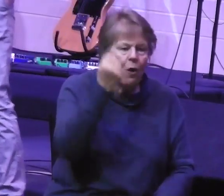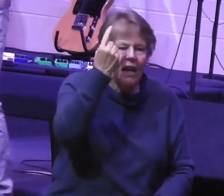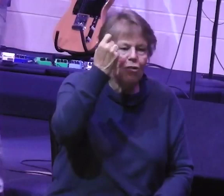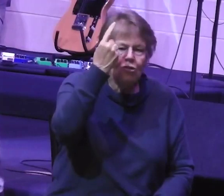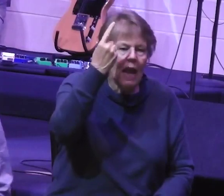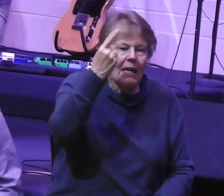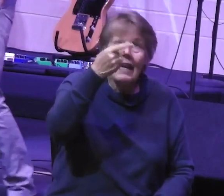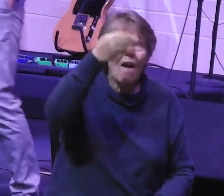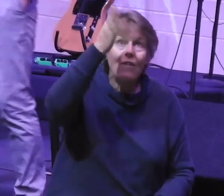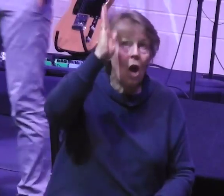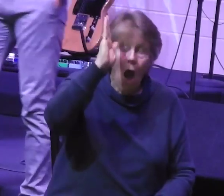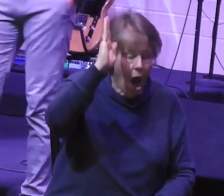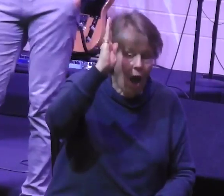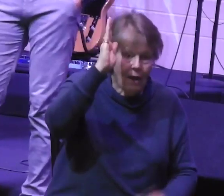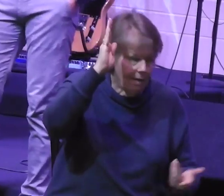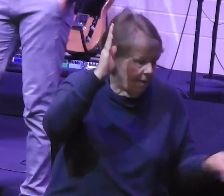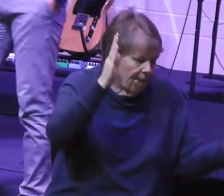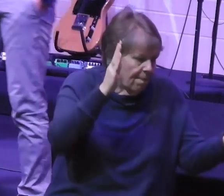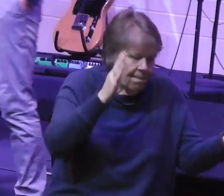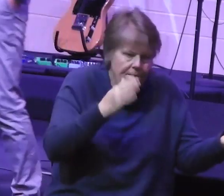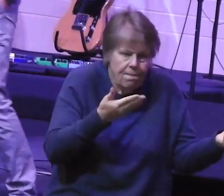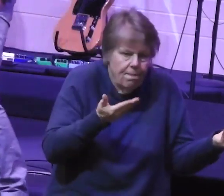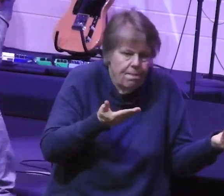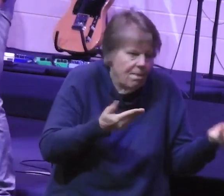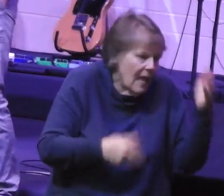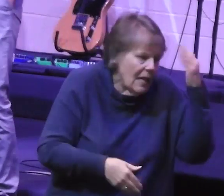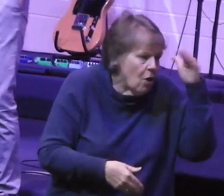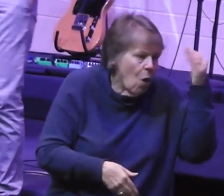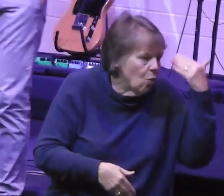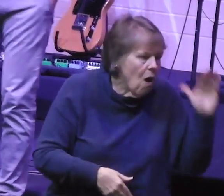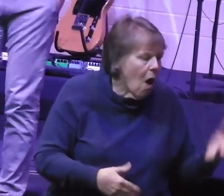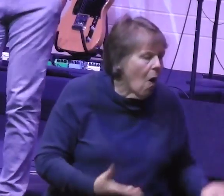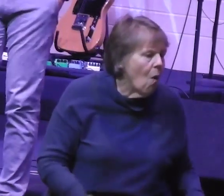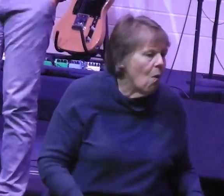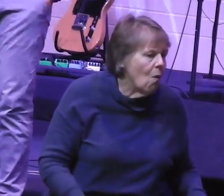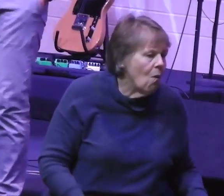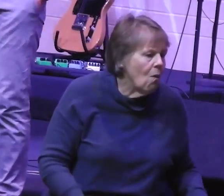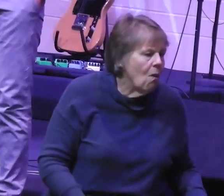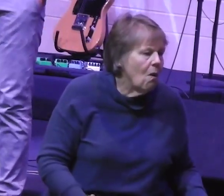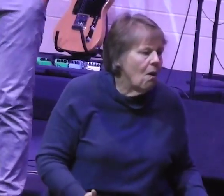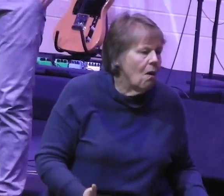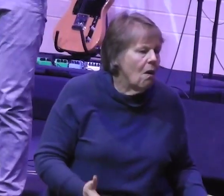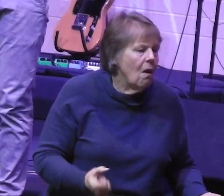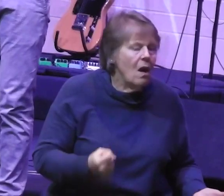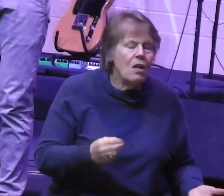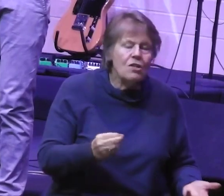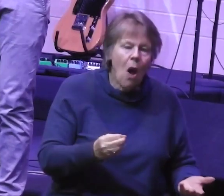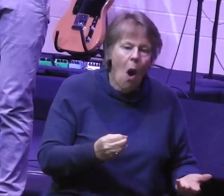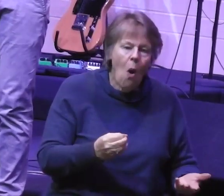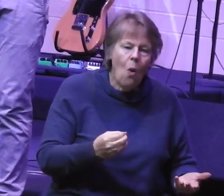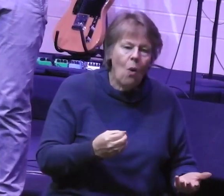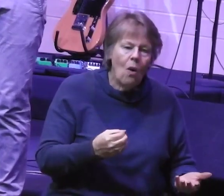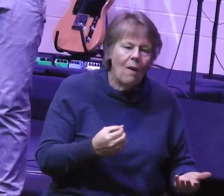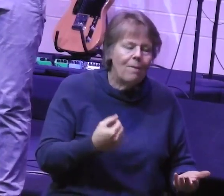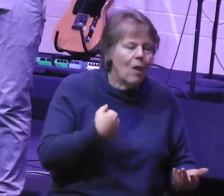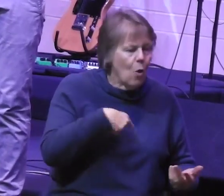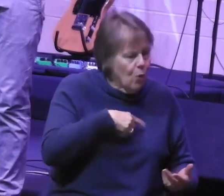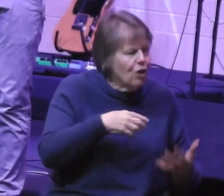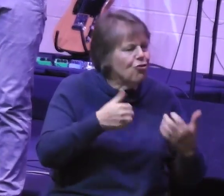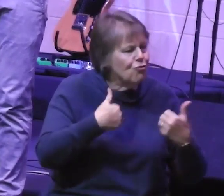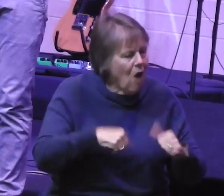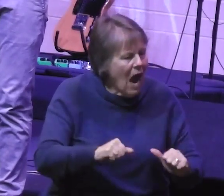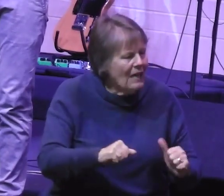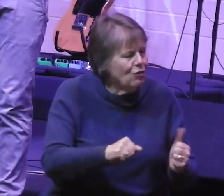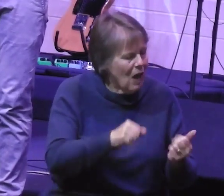And here's one of the things that's really striking to me is we think about, so we're trying to kind of read and in our